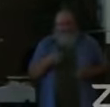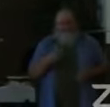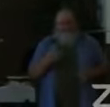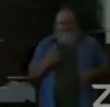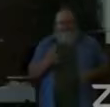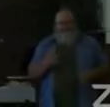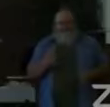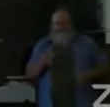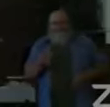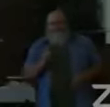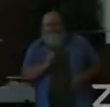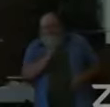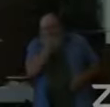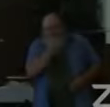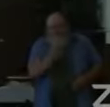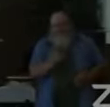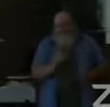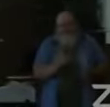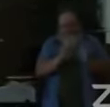it later.